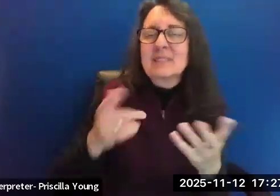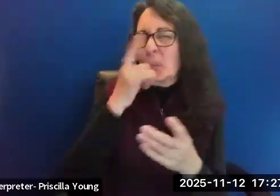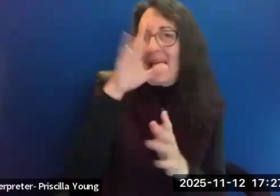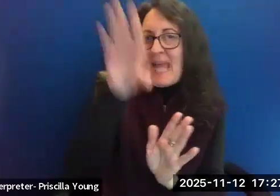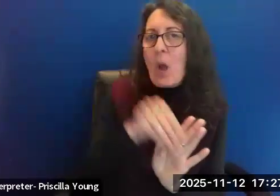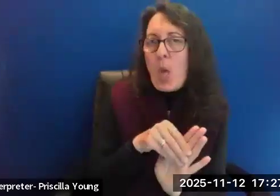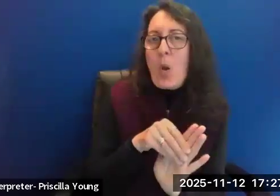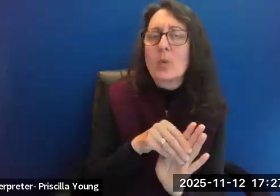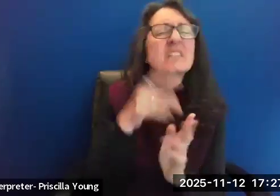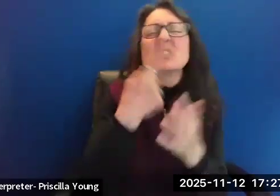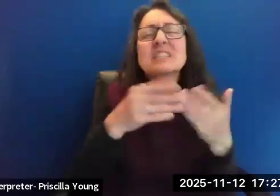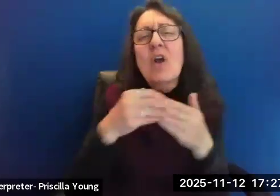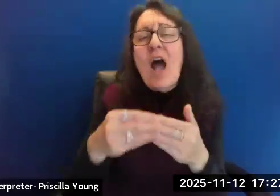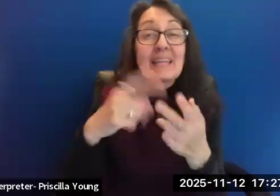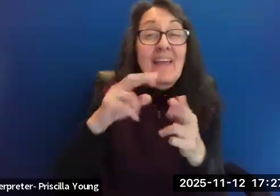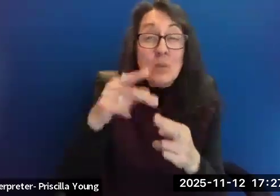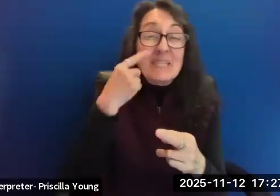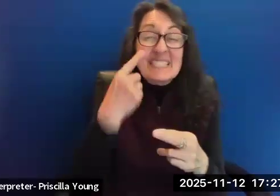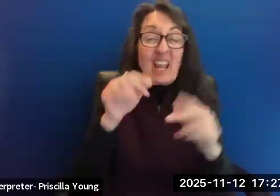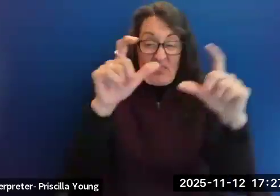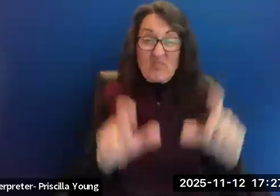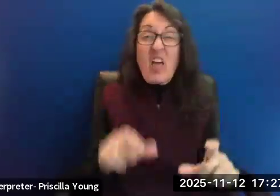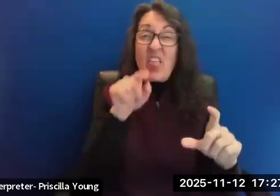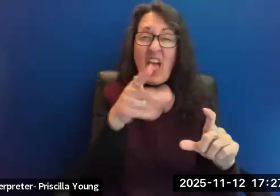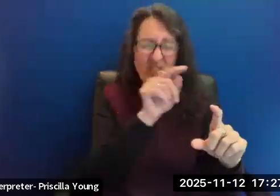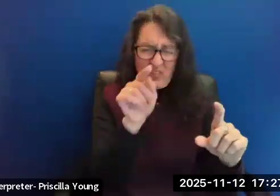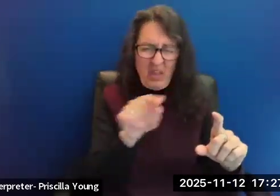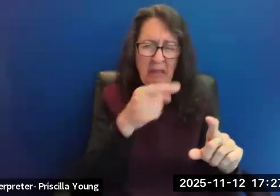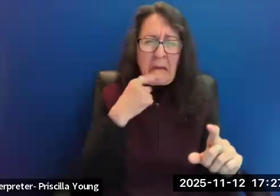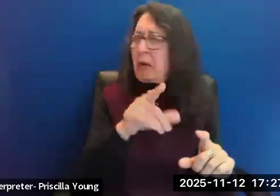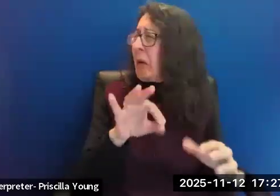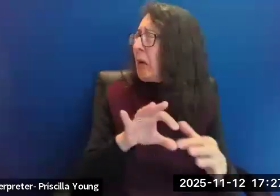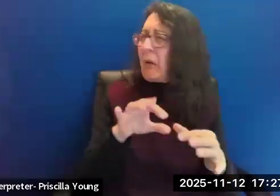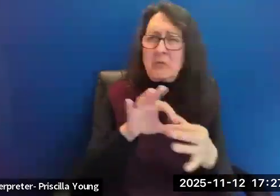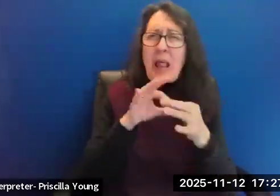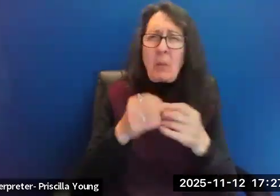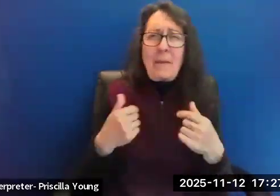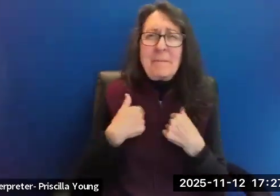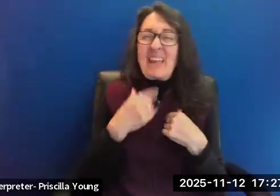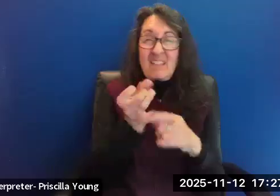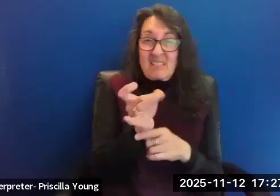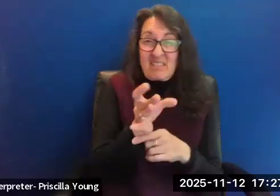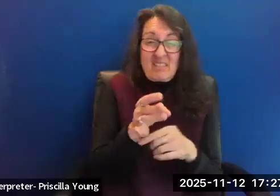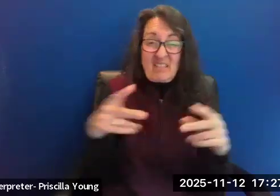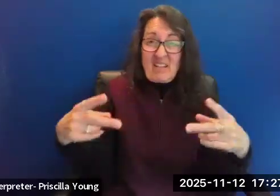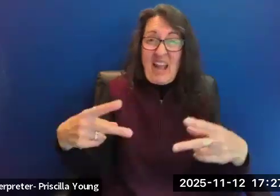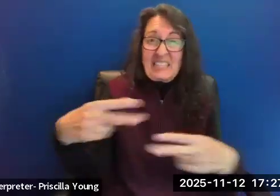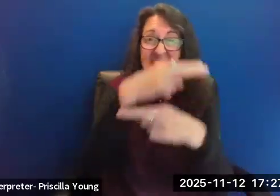there's a section that doesn't apply to you, just leave it out. One of the questions we got yesterday as well